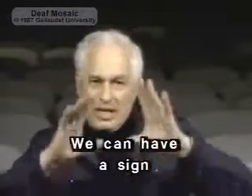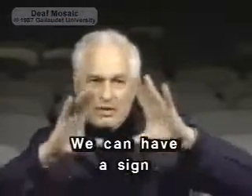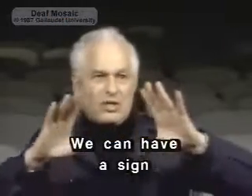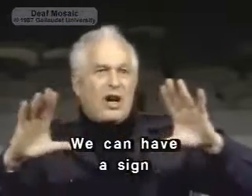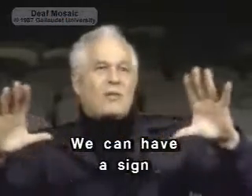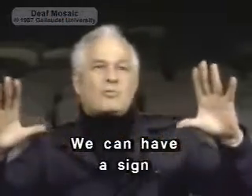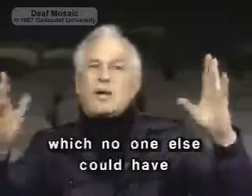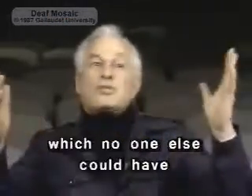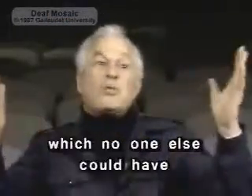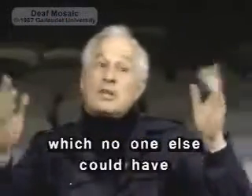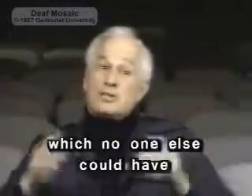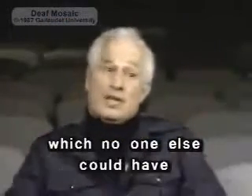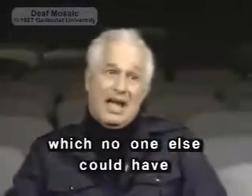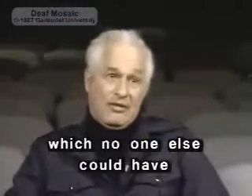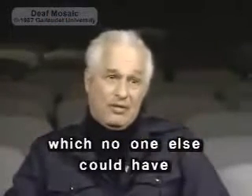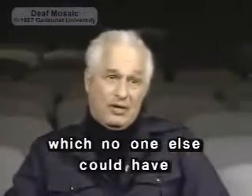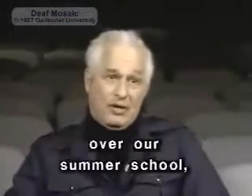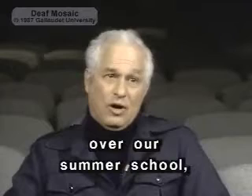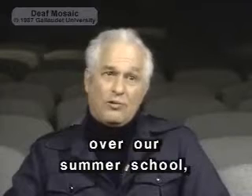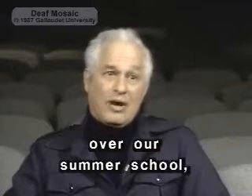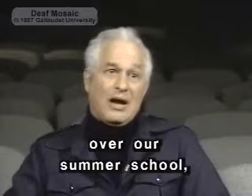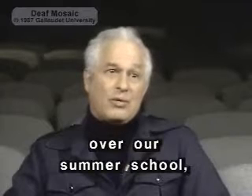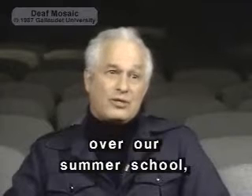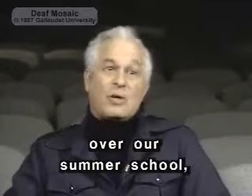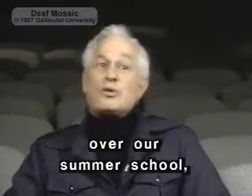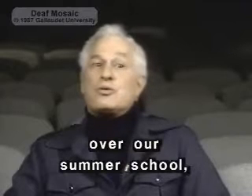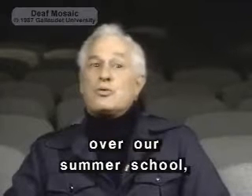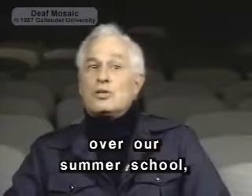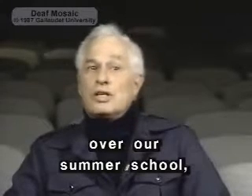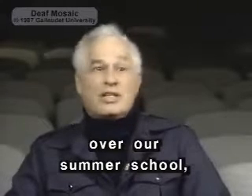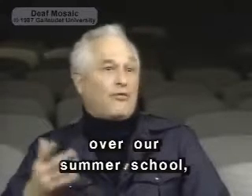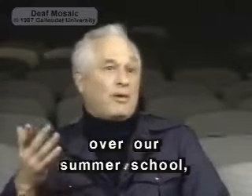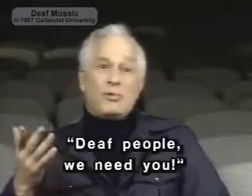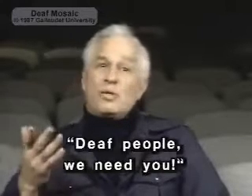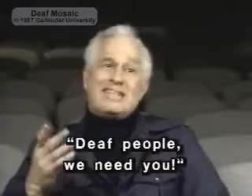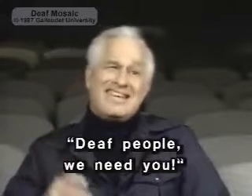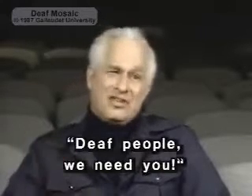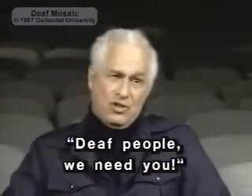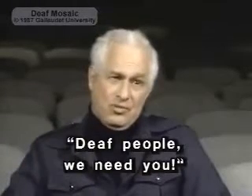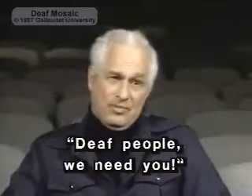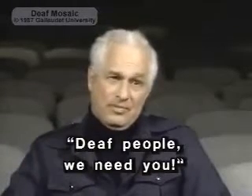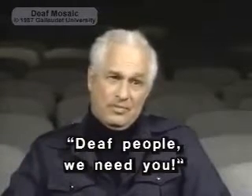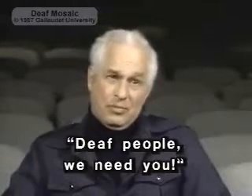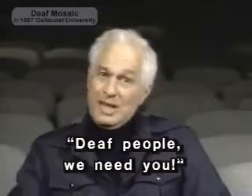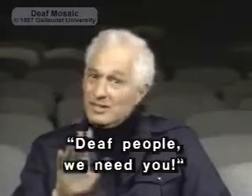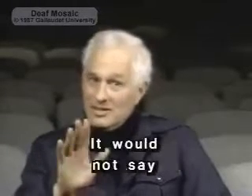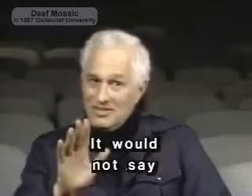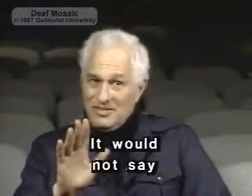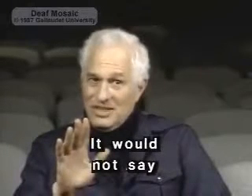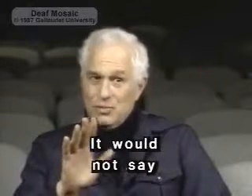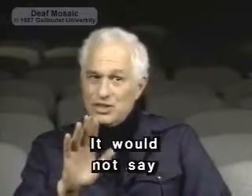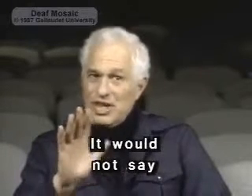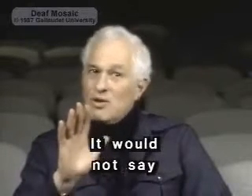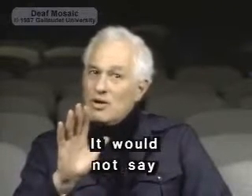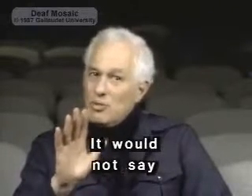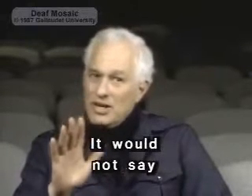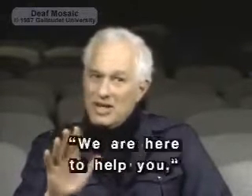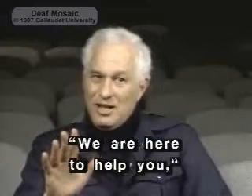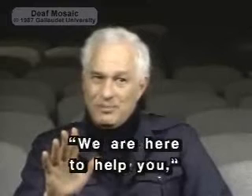the style that that can only have to have over the hour of summer school. That's people who need you. No, It wouldn't say they're here to help you.